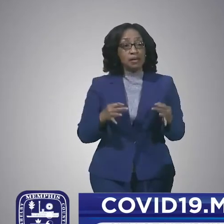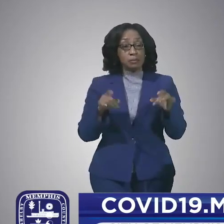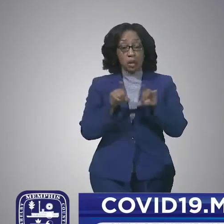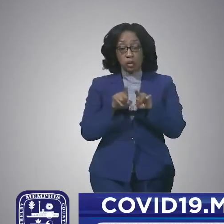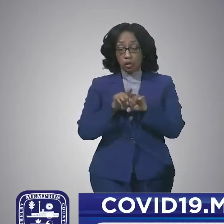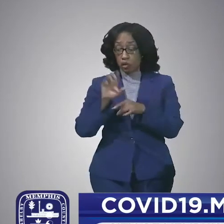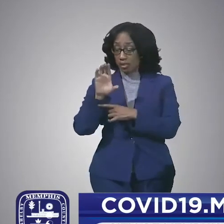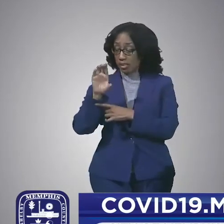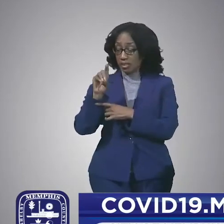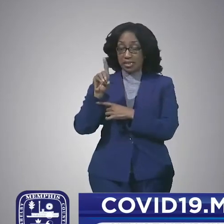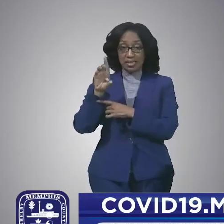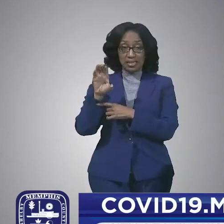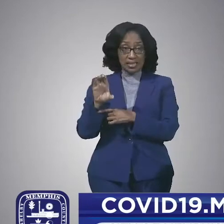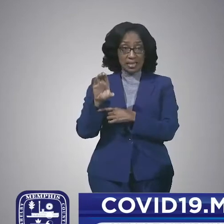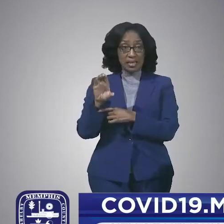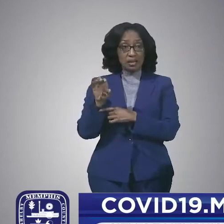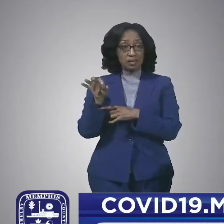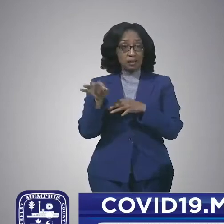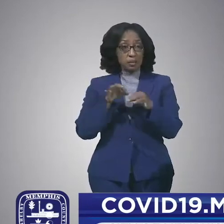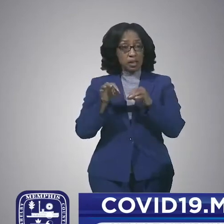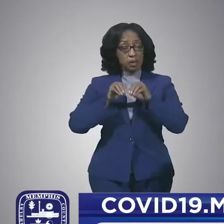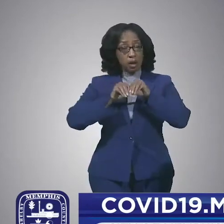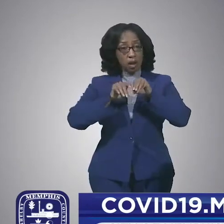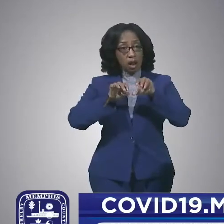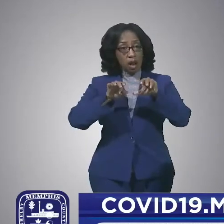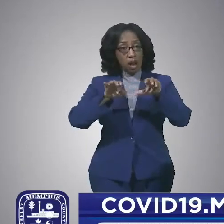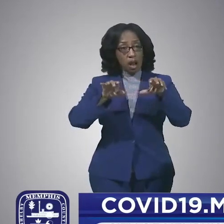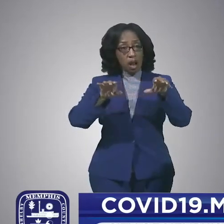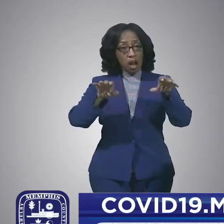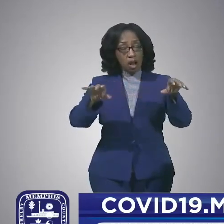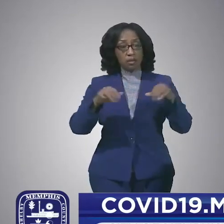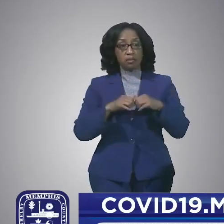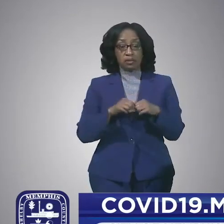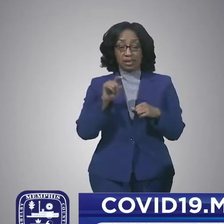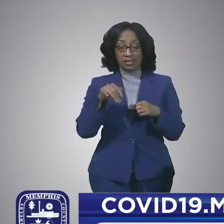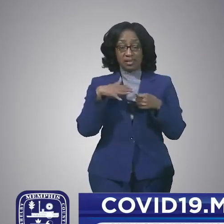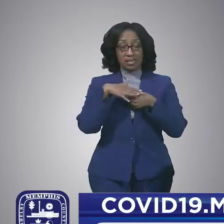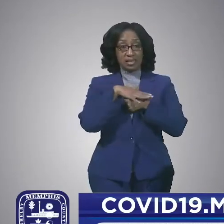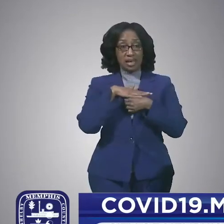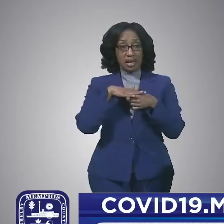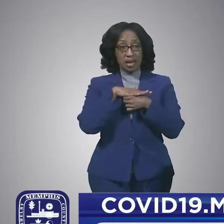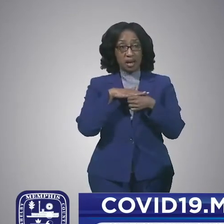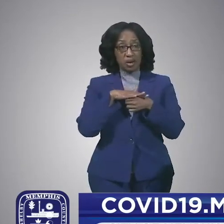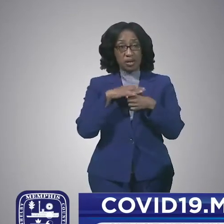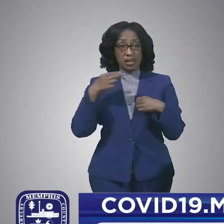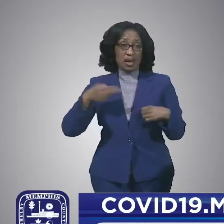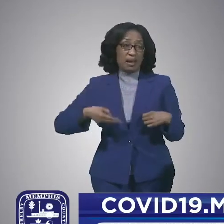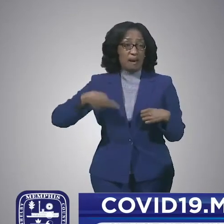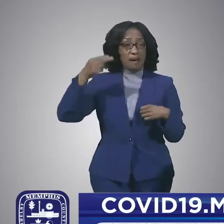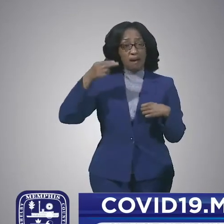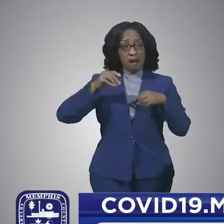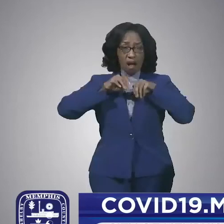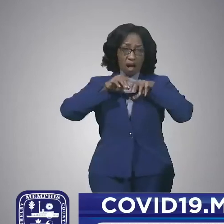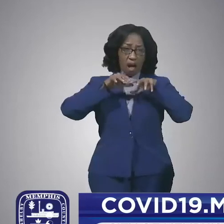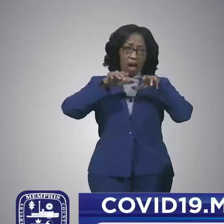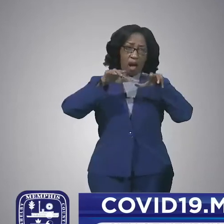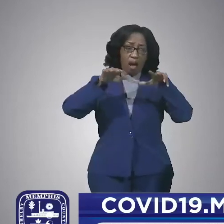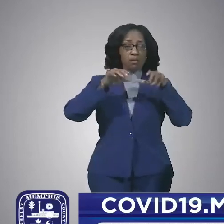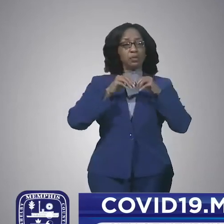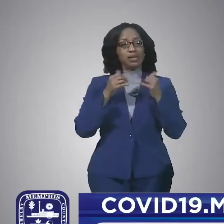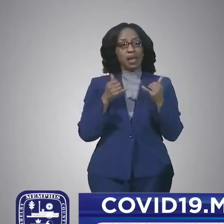the community. So we've gone from being a high transmission area to being a moderate transmission area, and that's